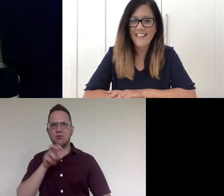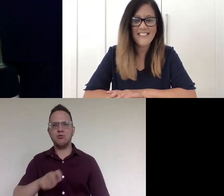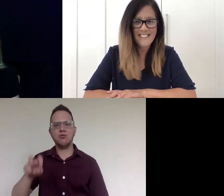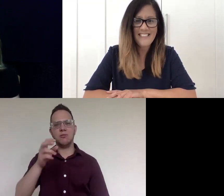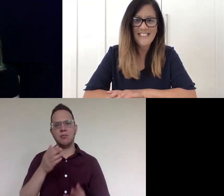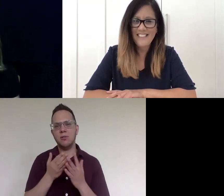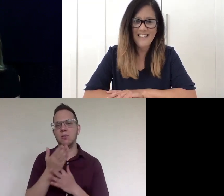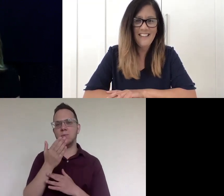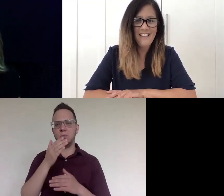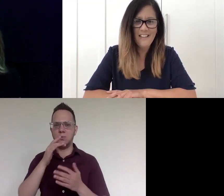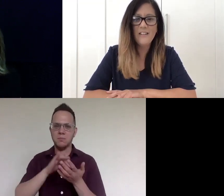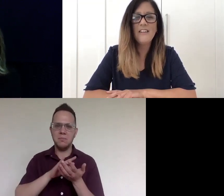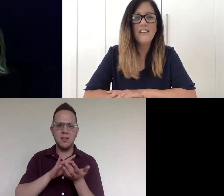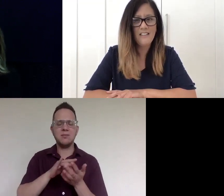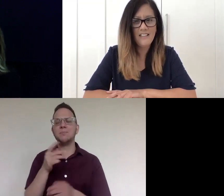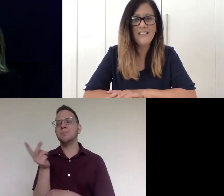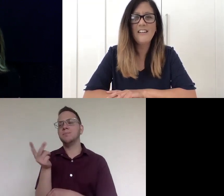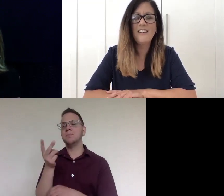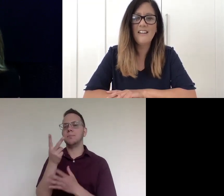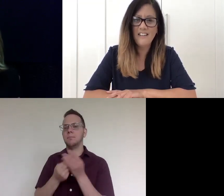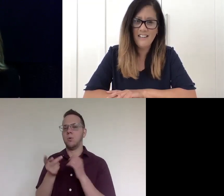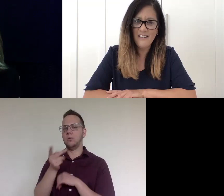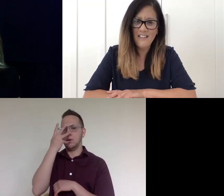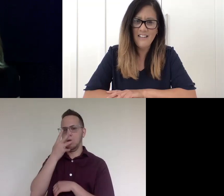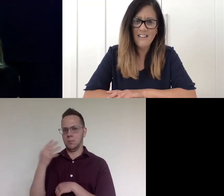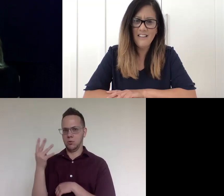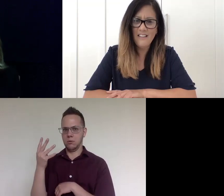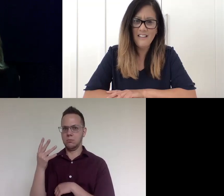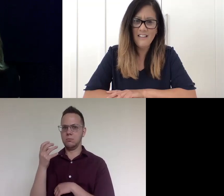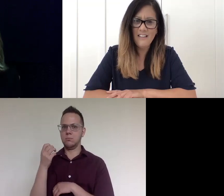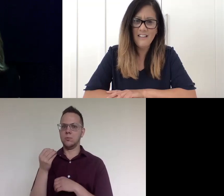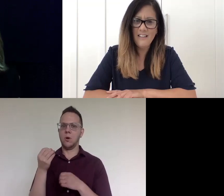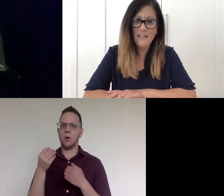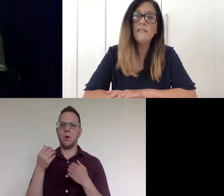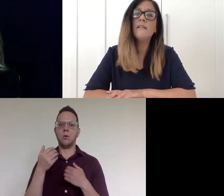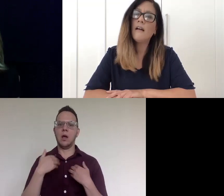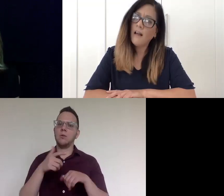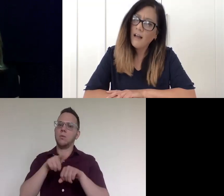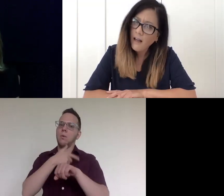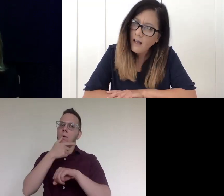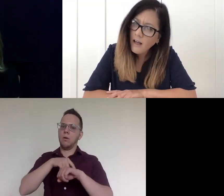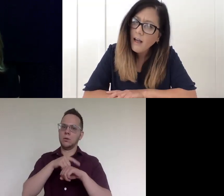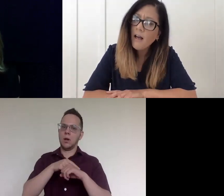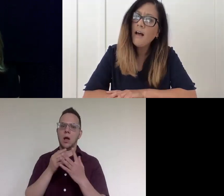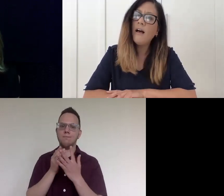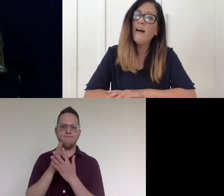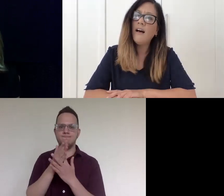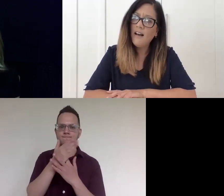It just takes too long, and I heard their stories about becoming doctors. Both of them were immigrants,